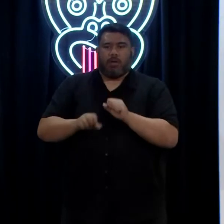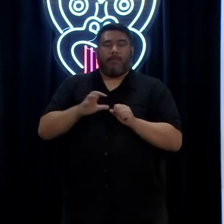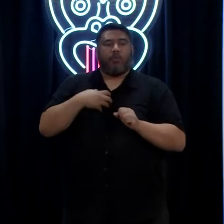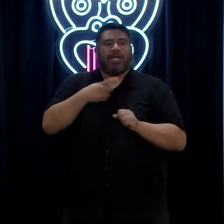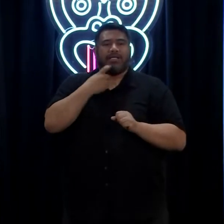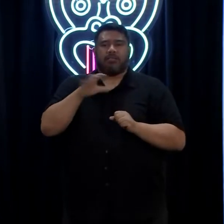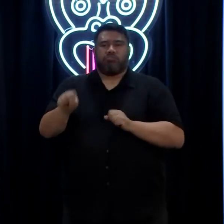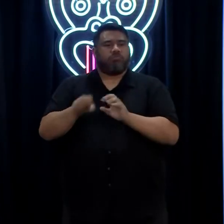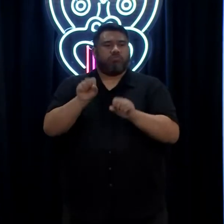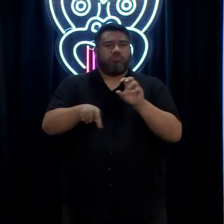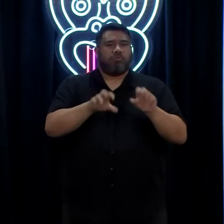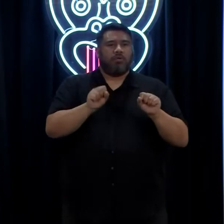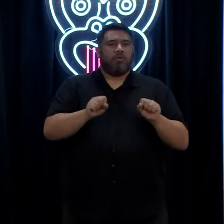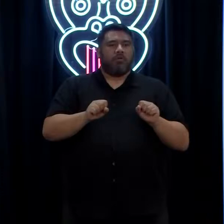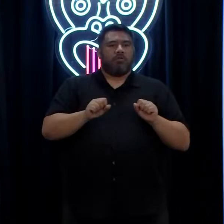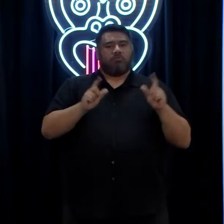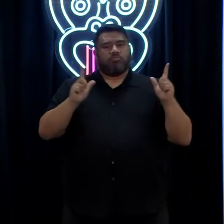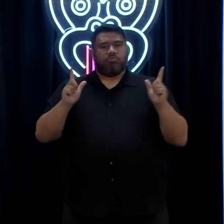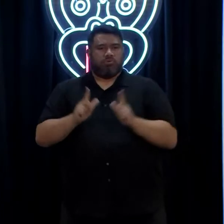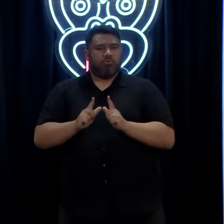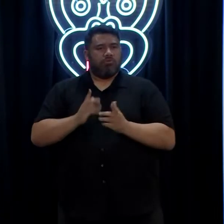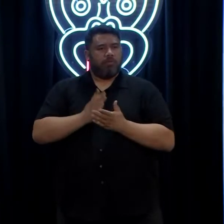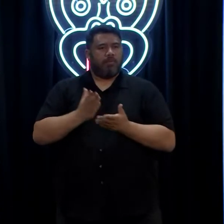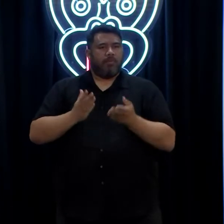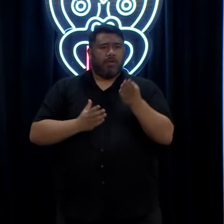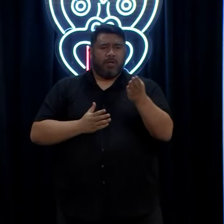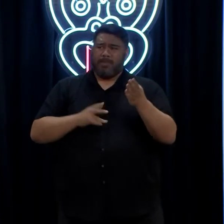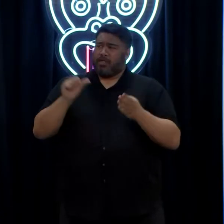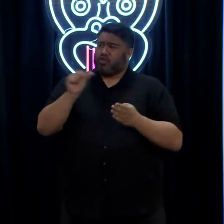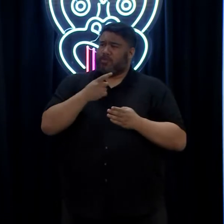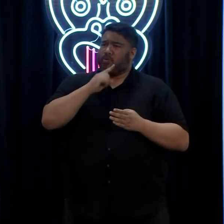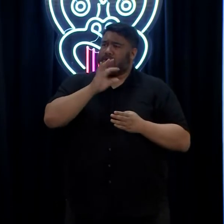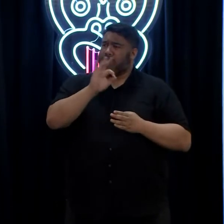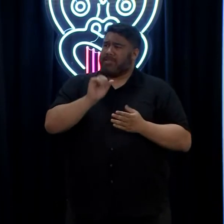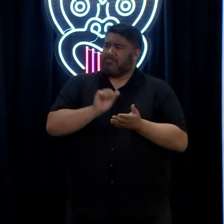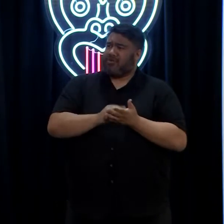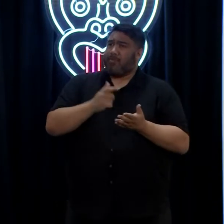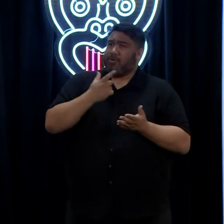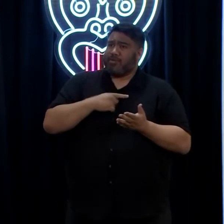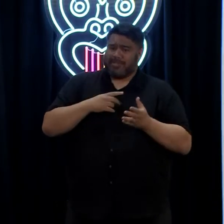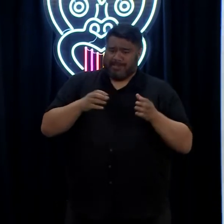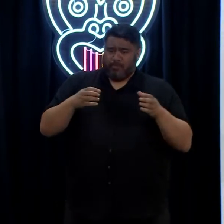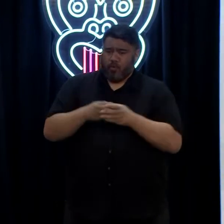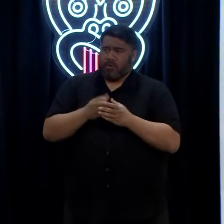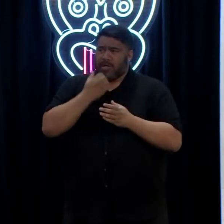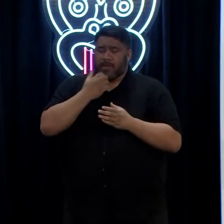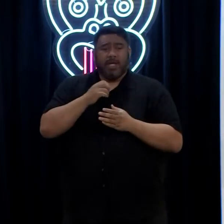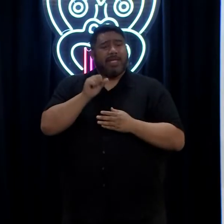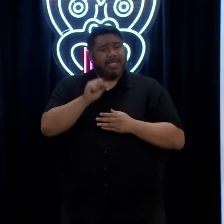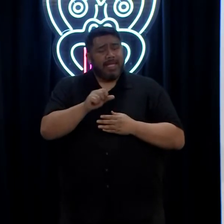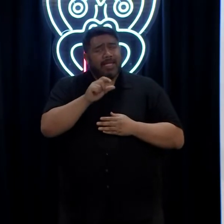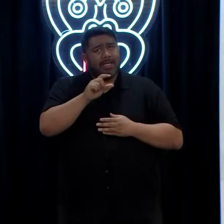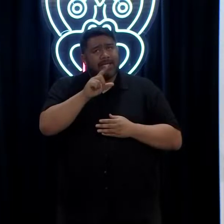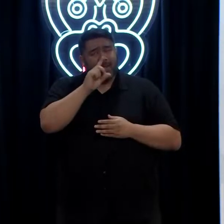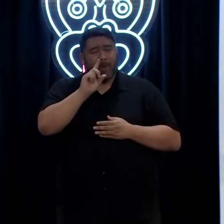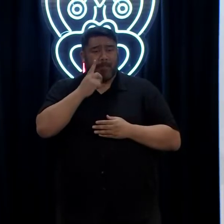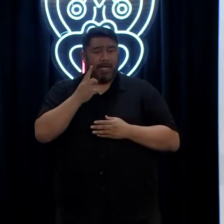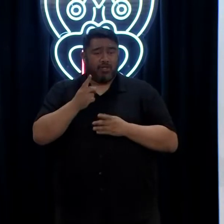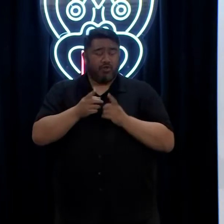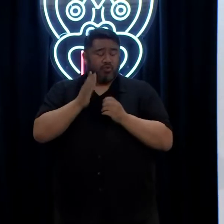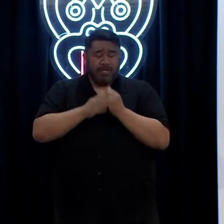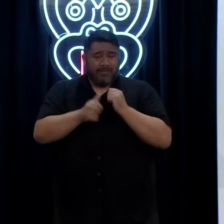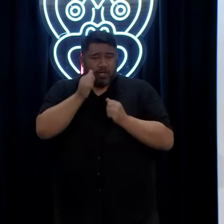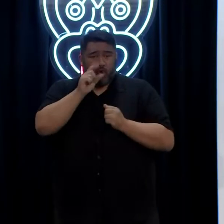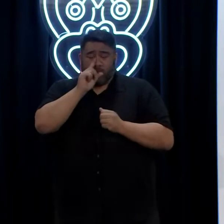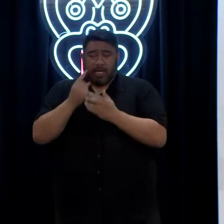more in a position to be able to do that. Shouldn't it be 100% because we do have smaller metrics? Yeah, just every now and then something pops up that you can't